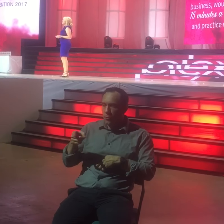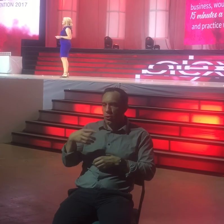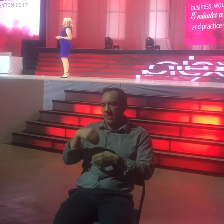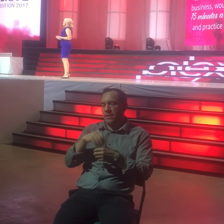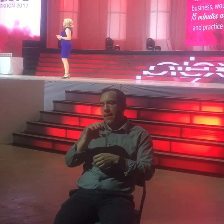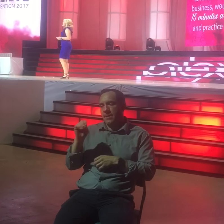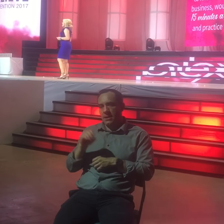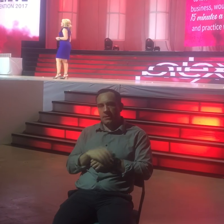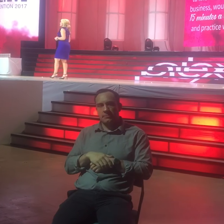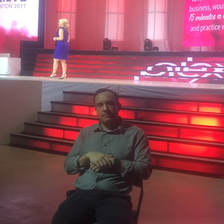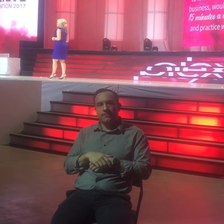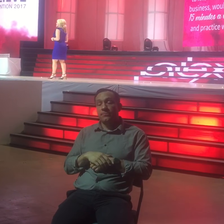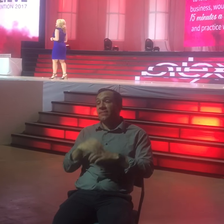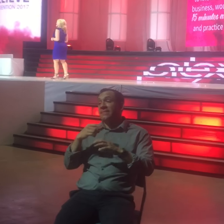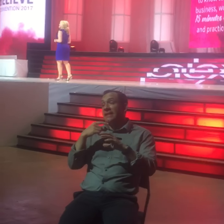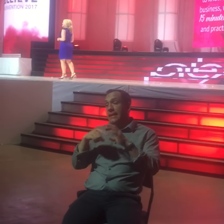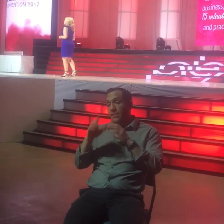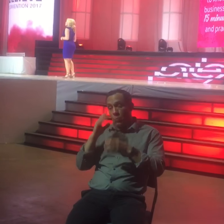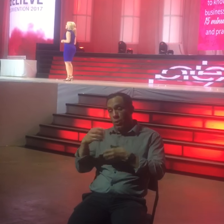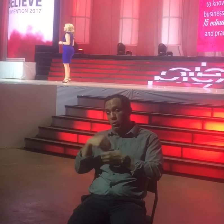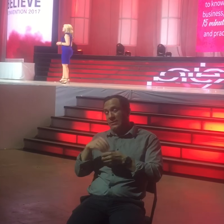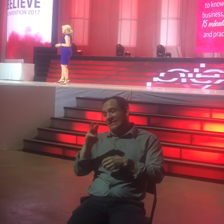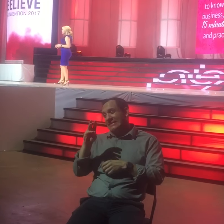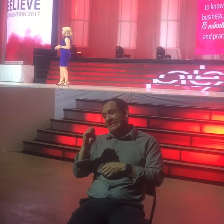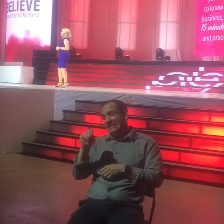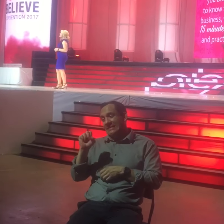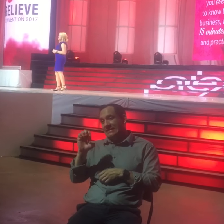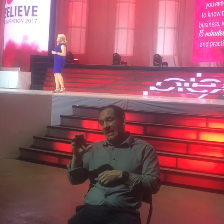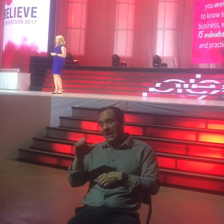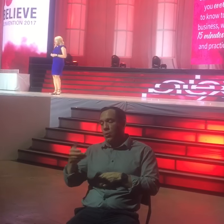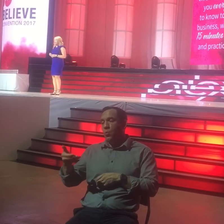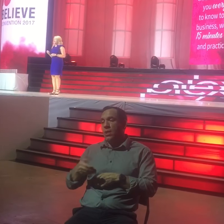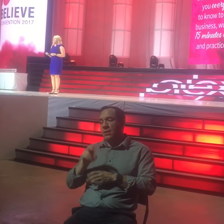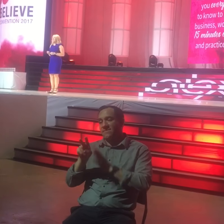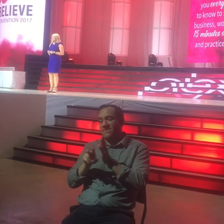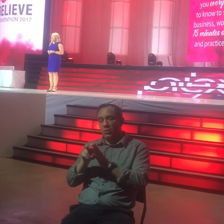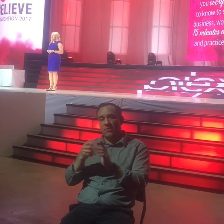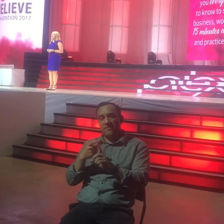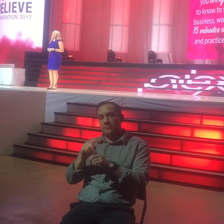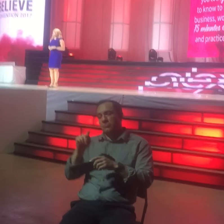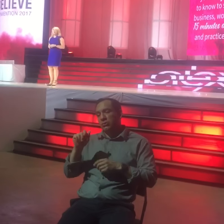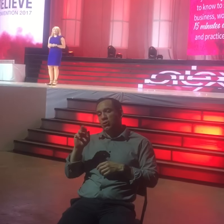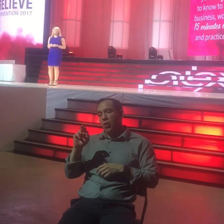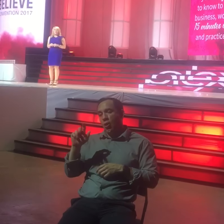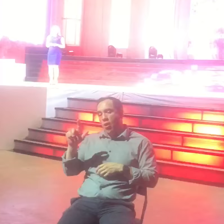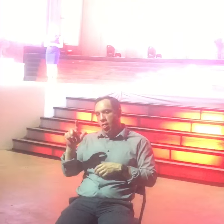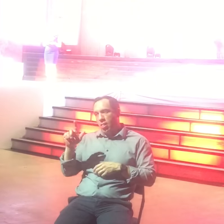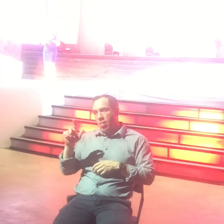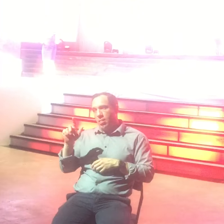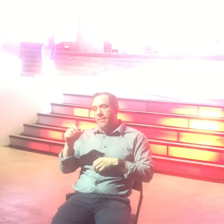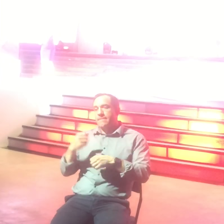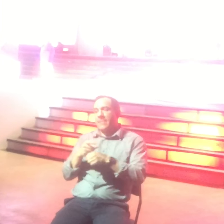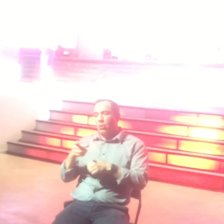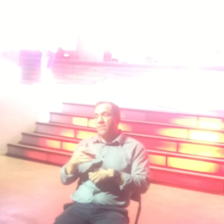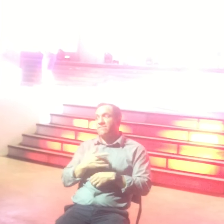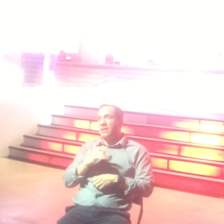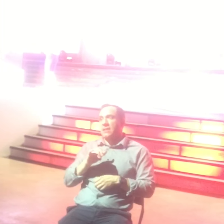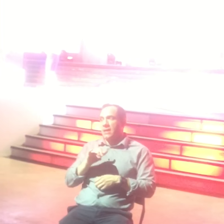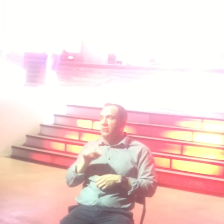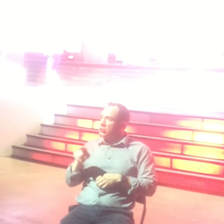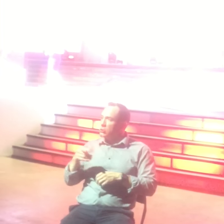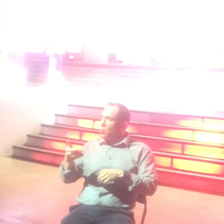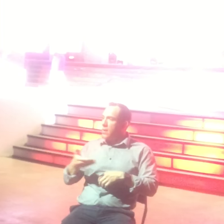company. The email will include a 60-second welcome video from Tarl, our CEO, making her feel like she's welcome to the